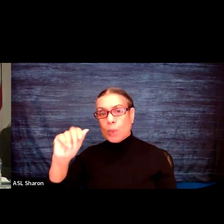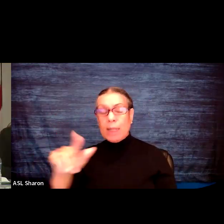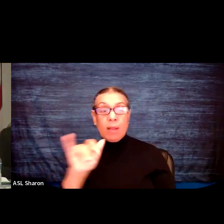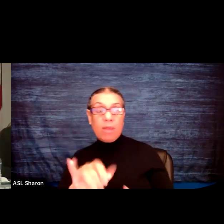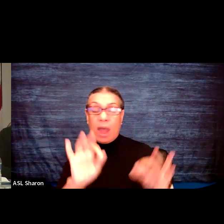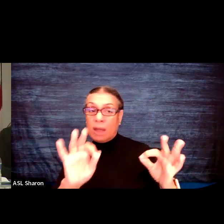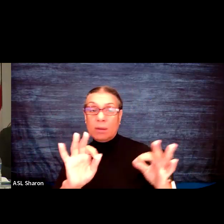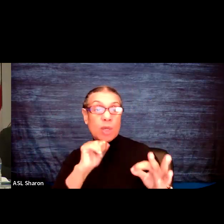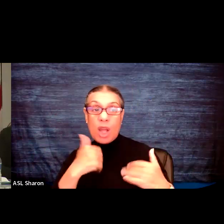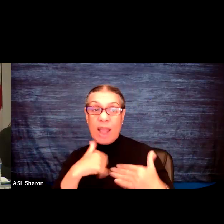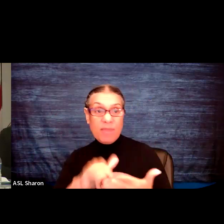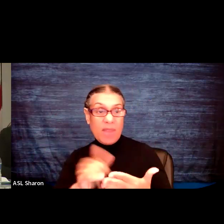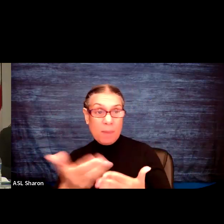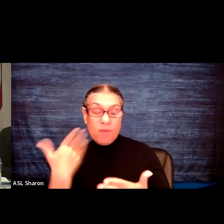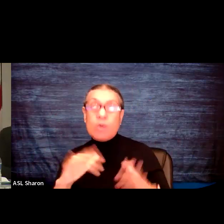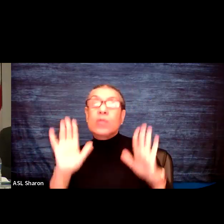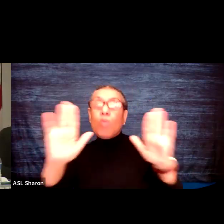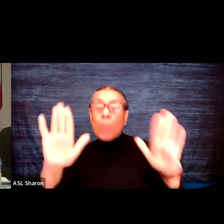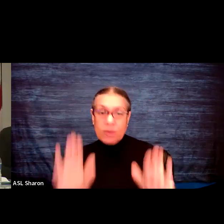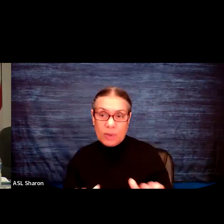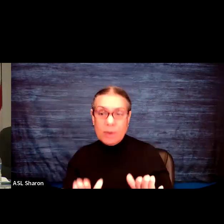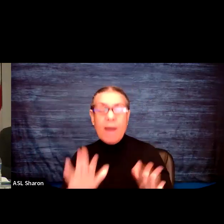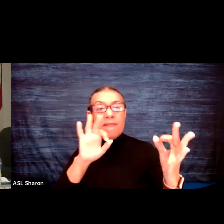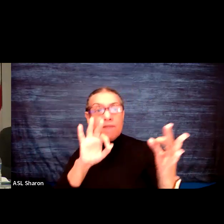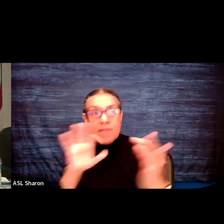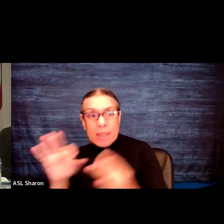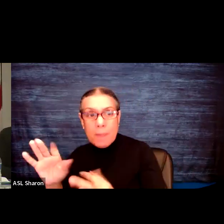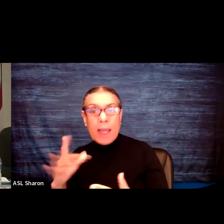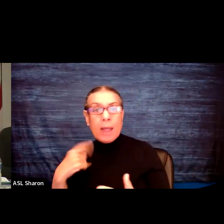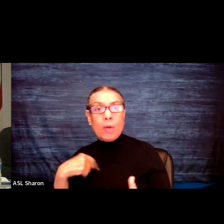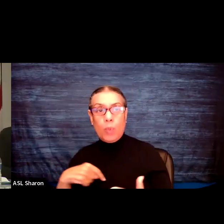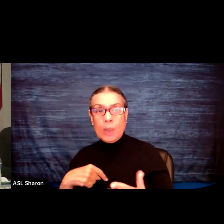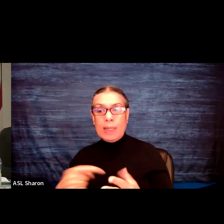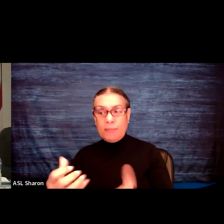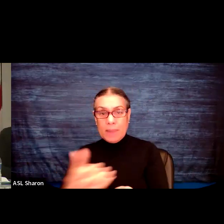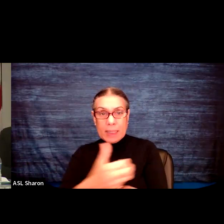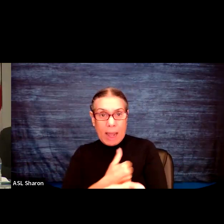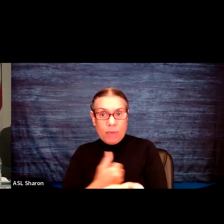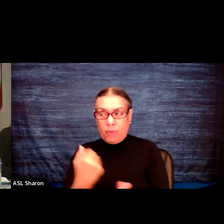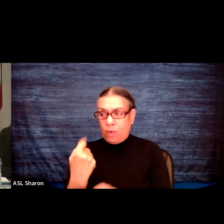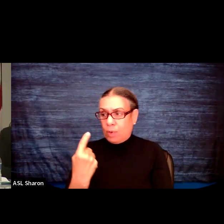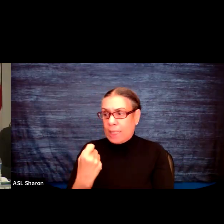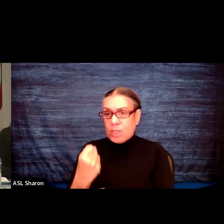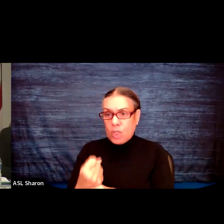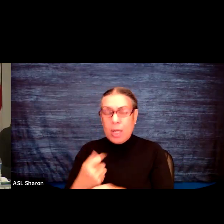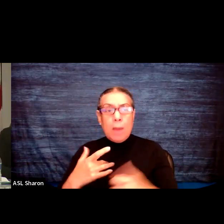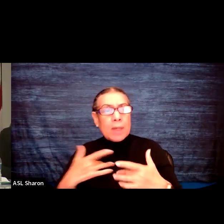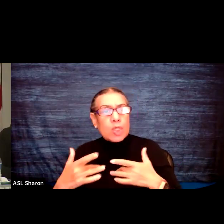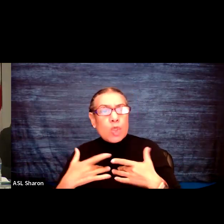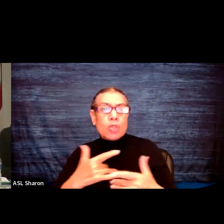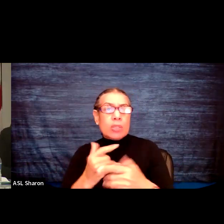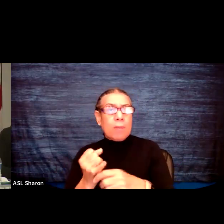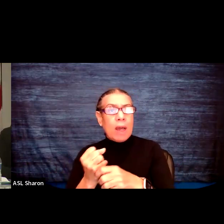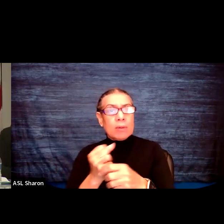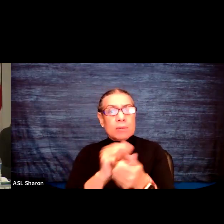that before, correct? So exactly the feedback we've been receiving collectively over the past year about concerns on athletics and field